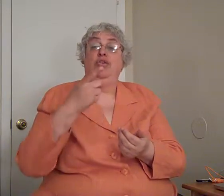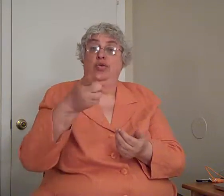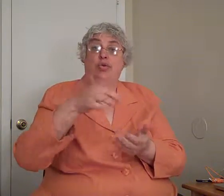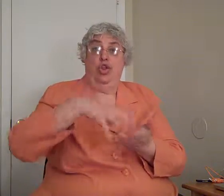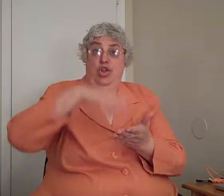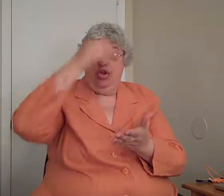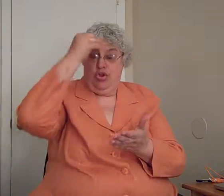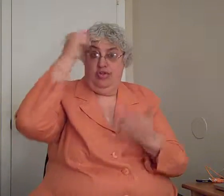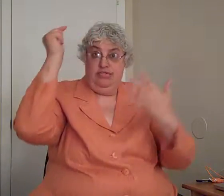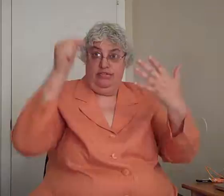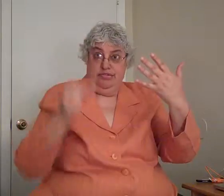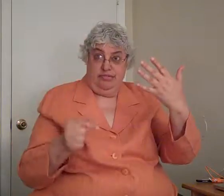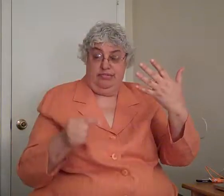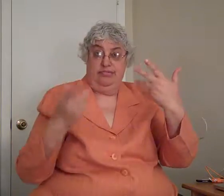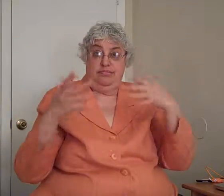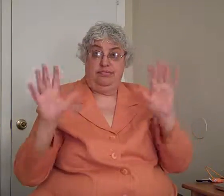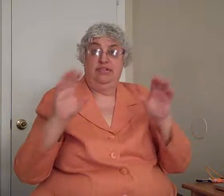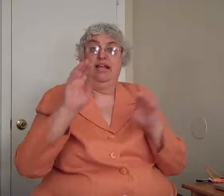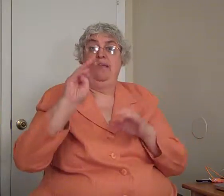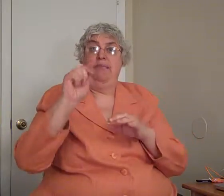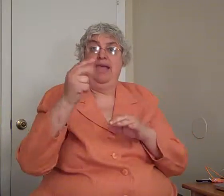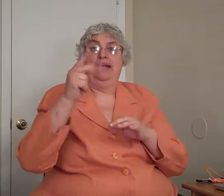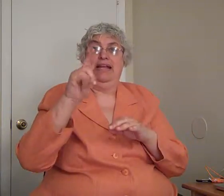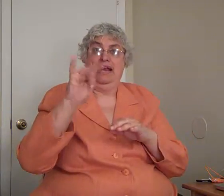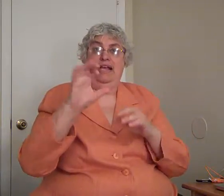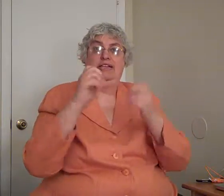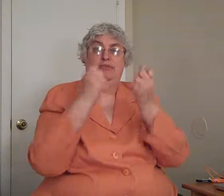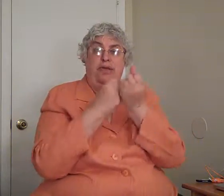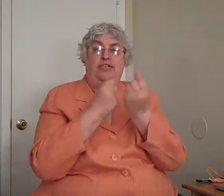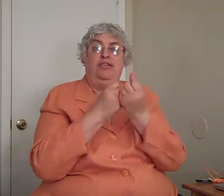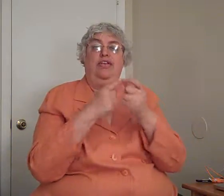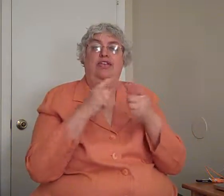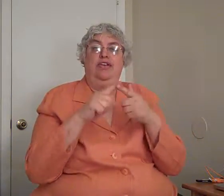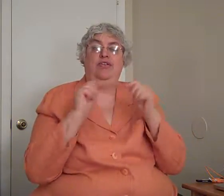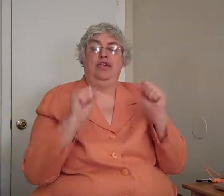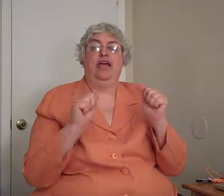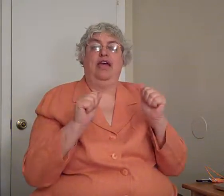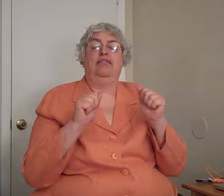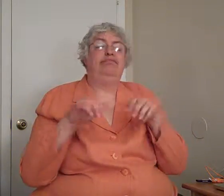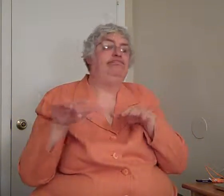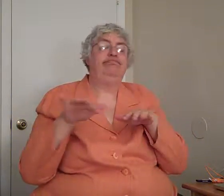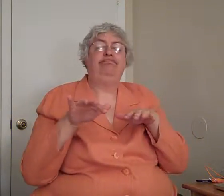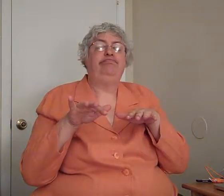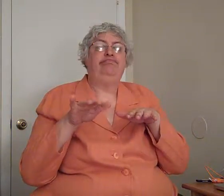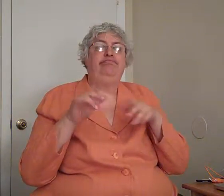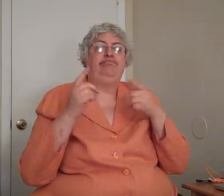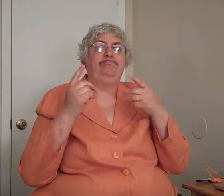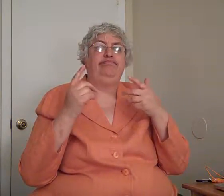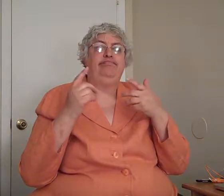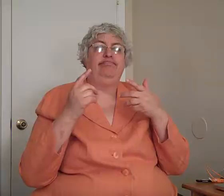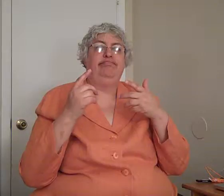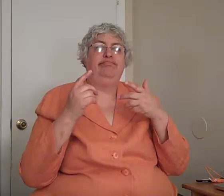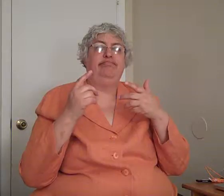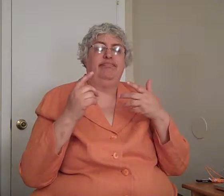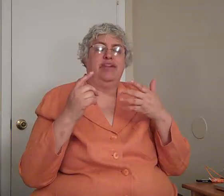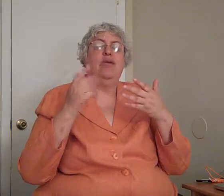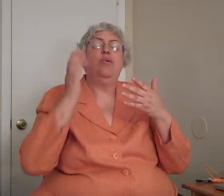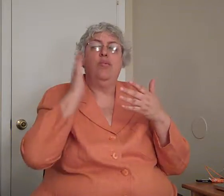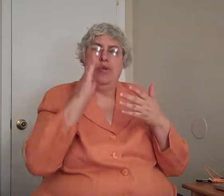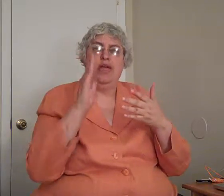these strategies that are in magnetic sponsoring, you can actually go out and get to a point where you'll literally have to turn potential